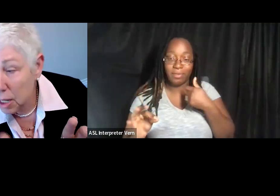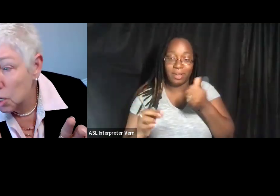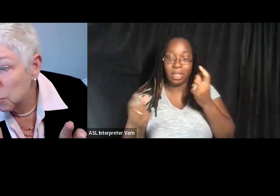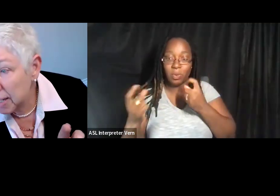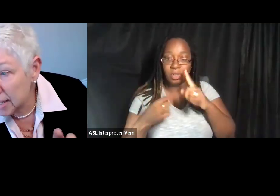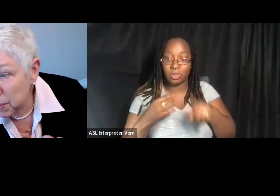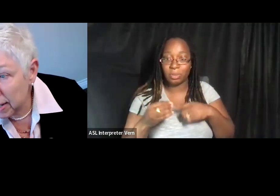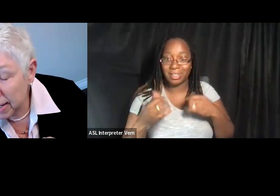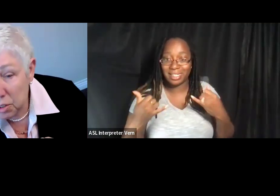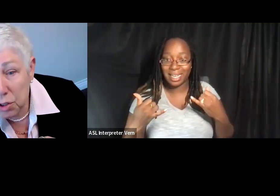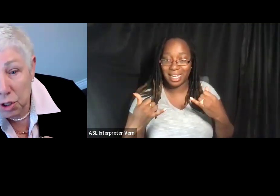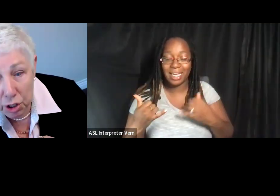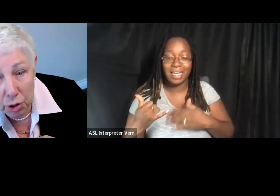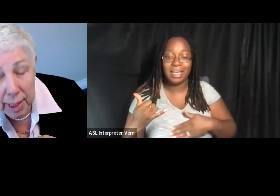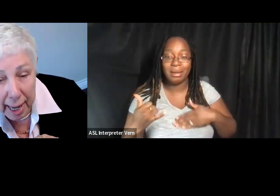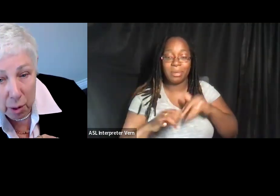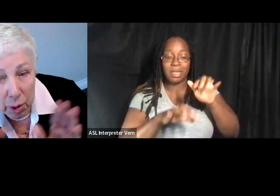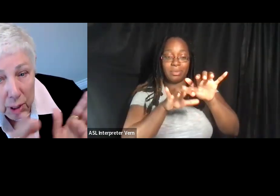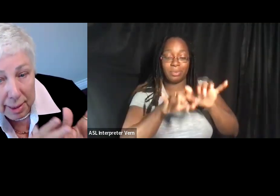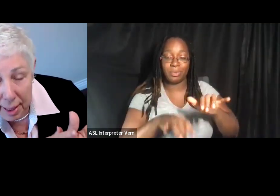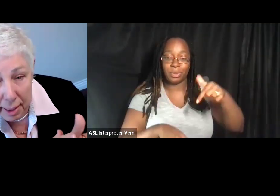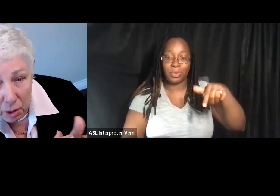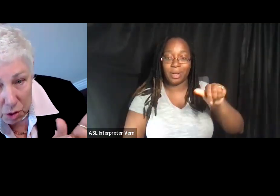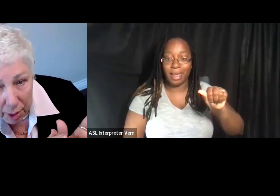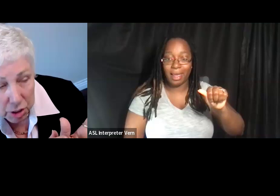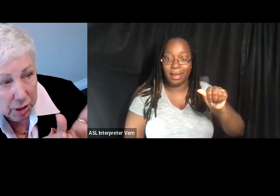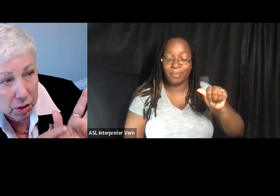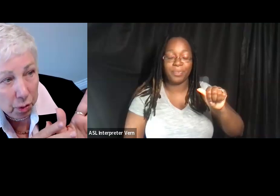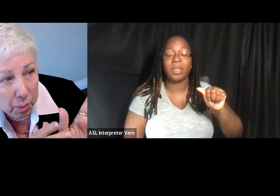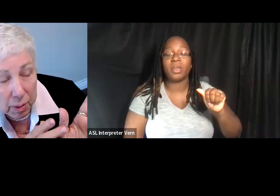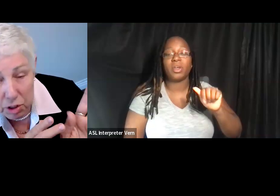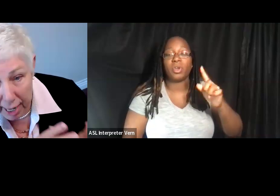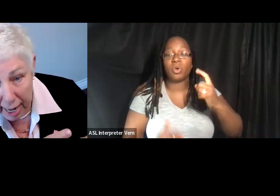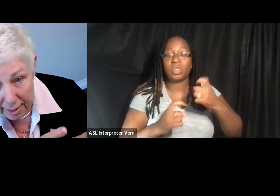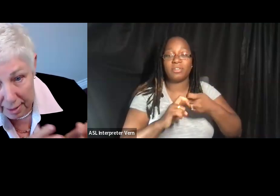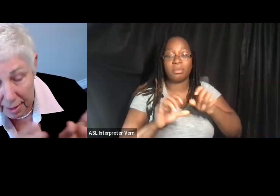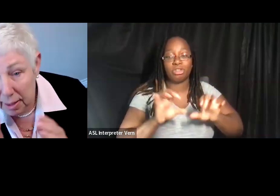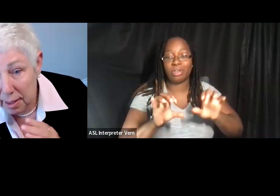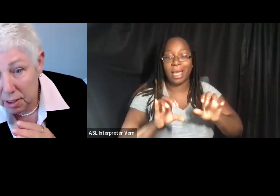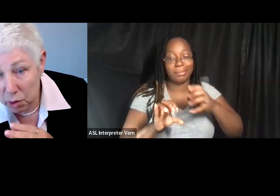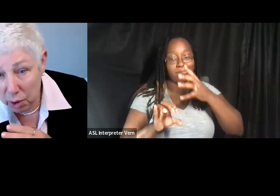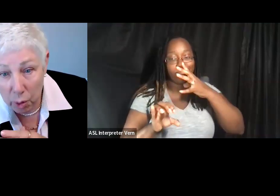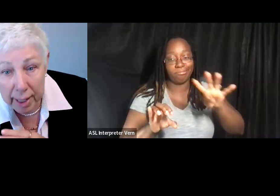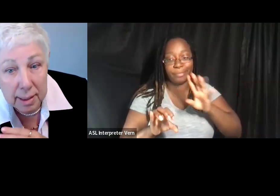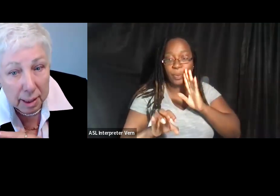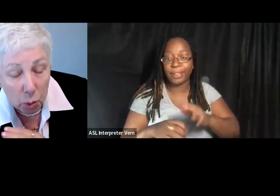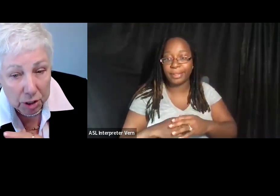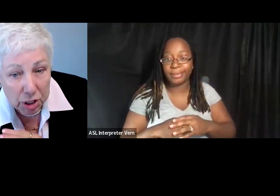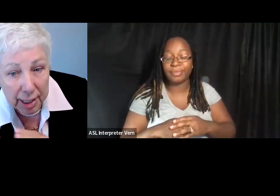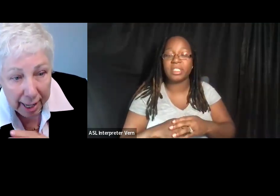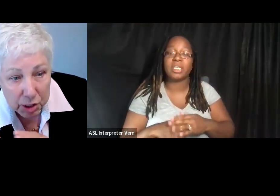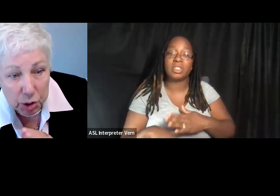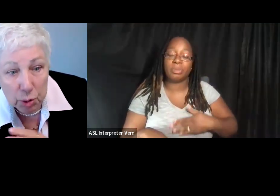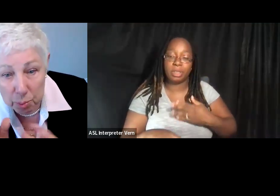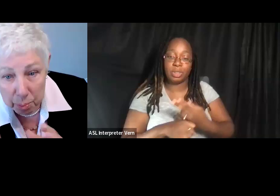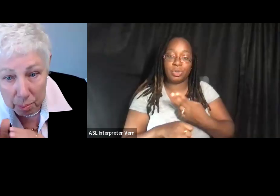today, please plug it into the Q&A. We're not taking those questions from the chat. So they're going into the question